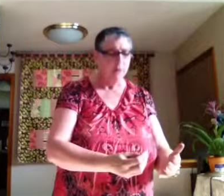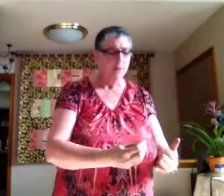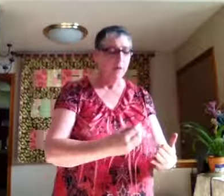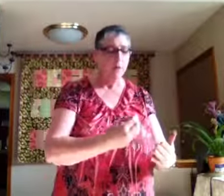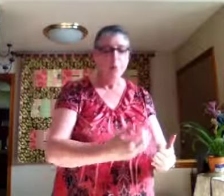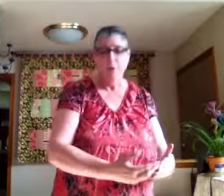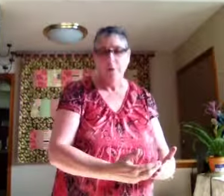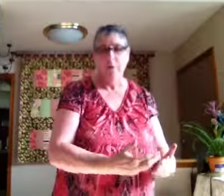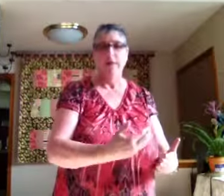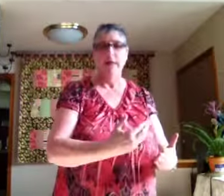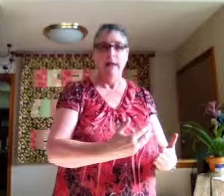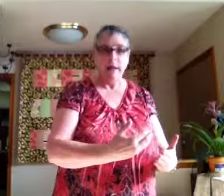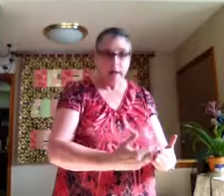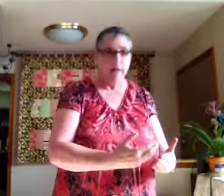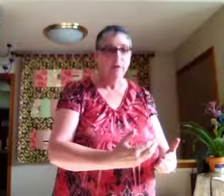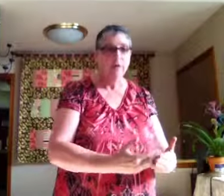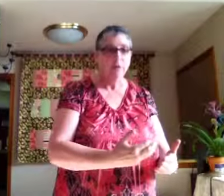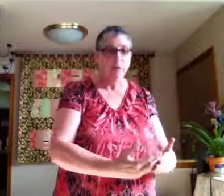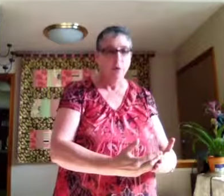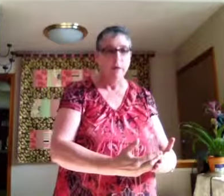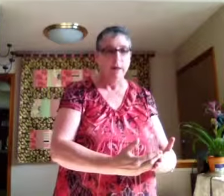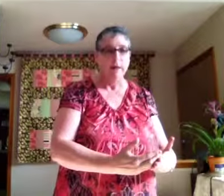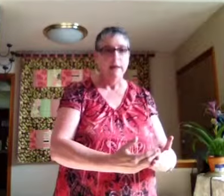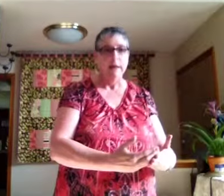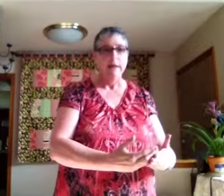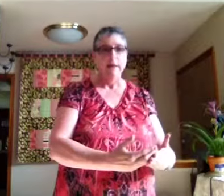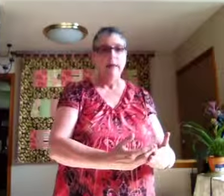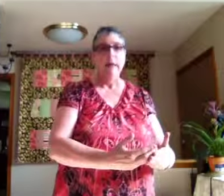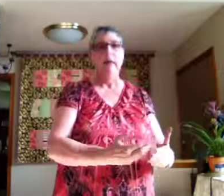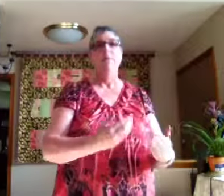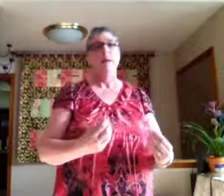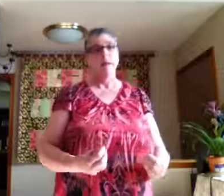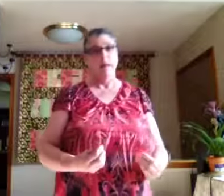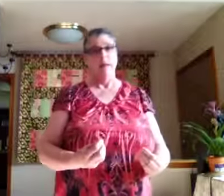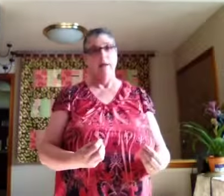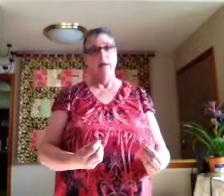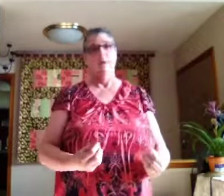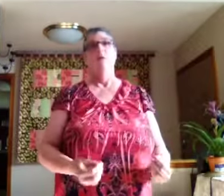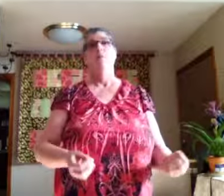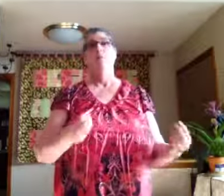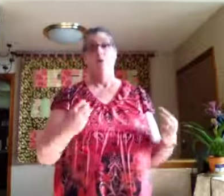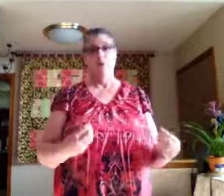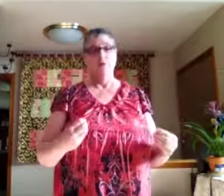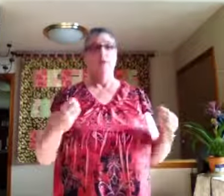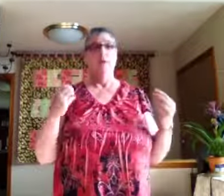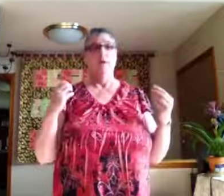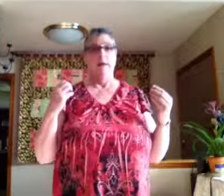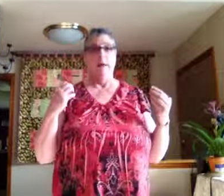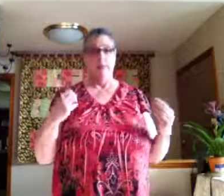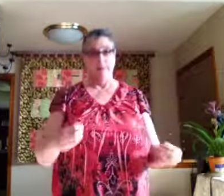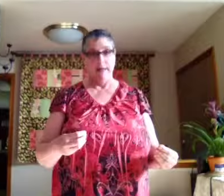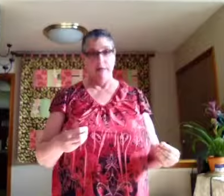themselves personally in the story and making personal